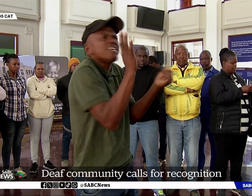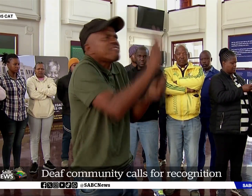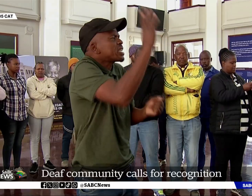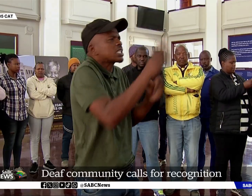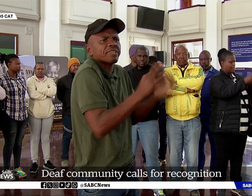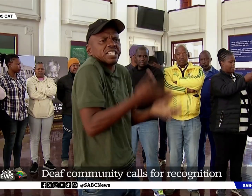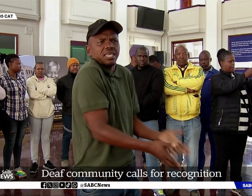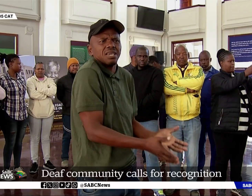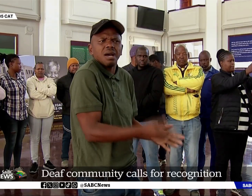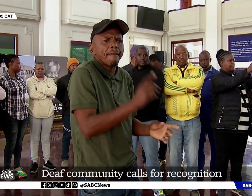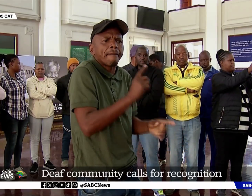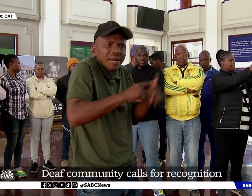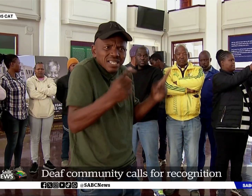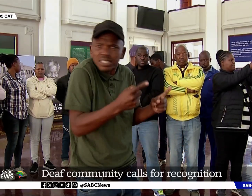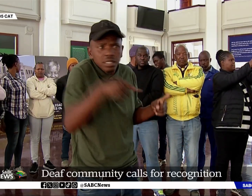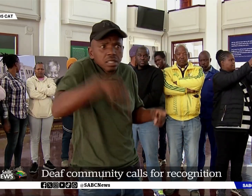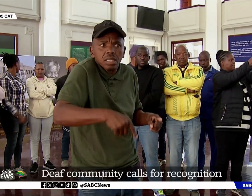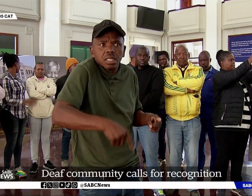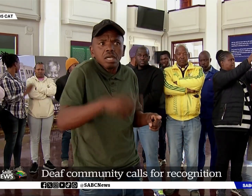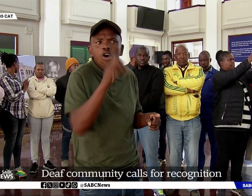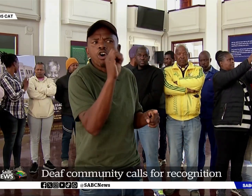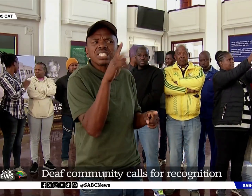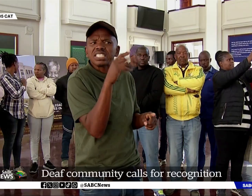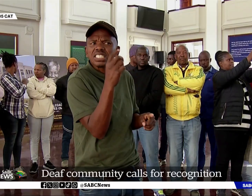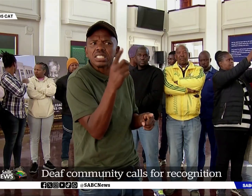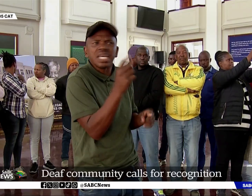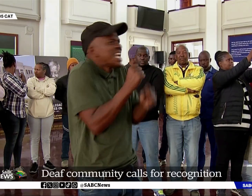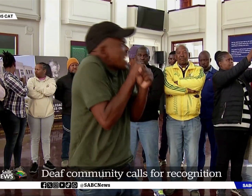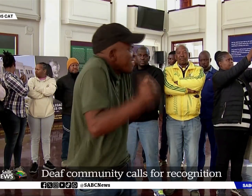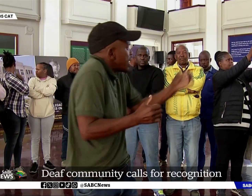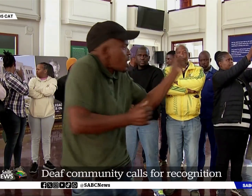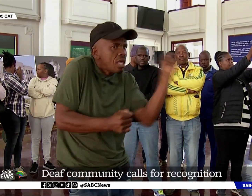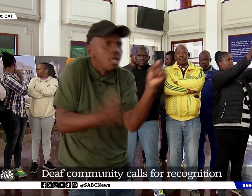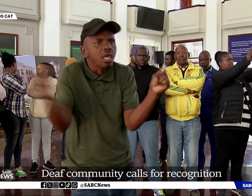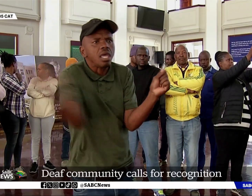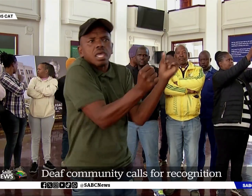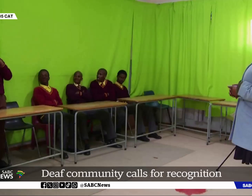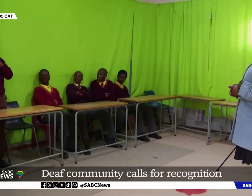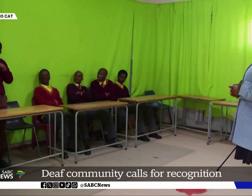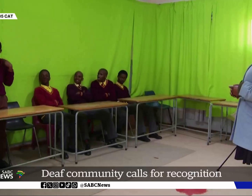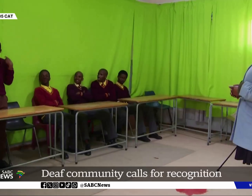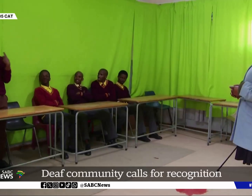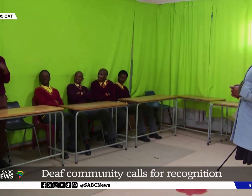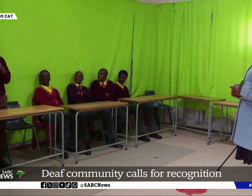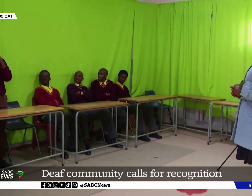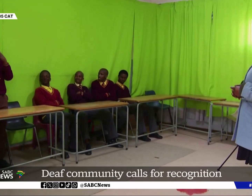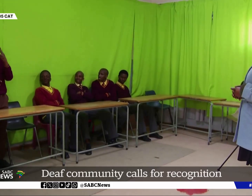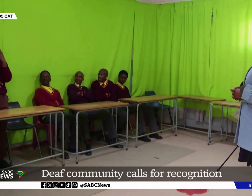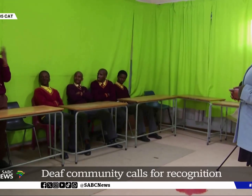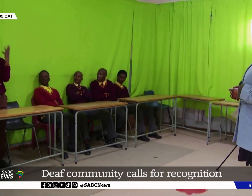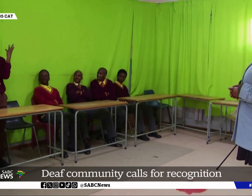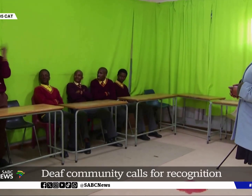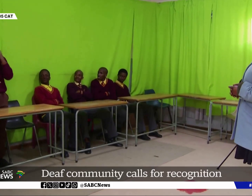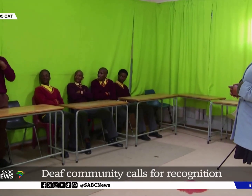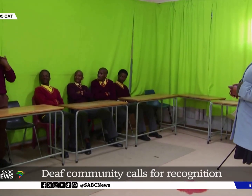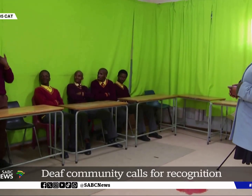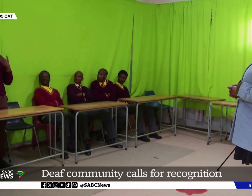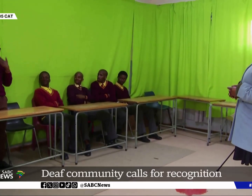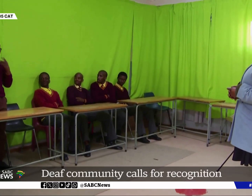than 15 interpreters, but they are not utilized in the OR Tambo. Shortage of schools for